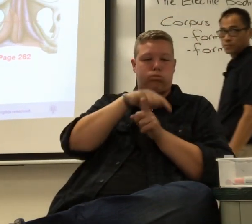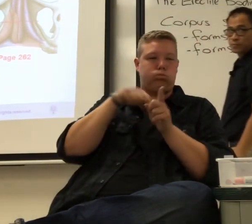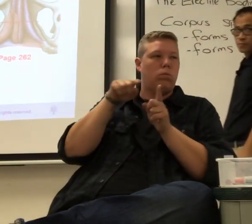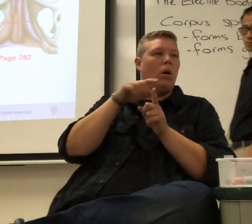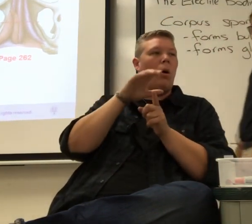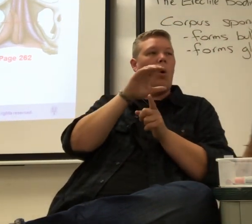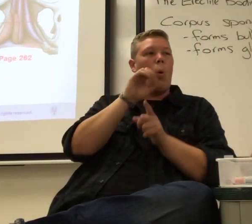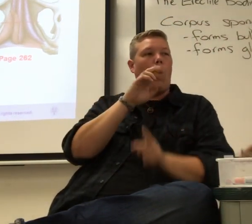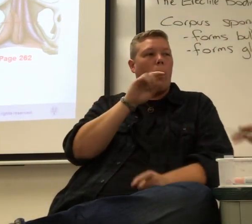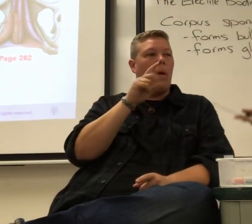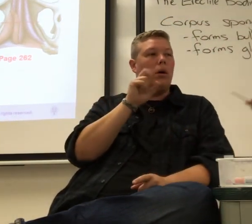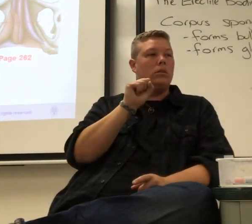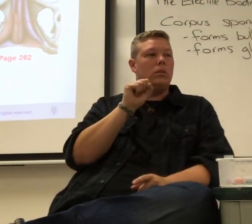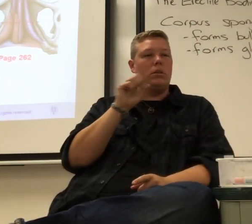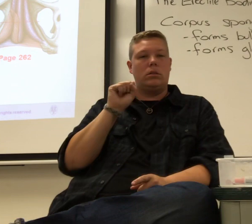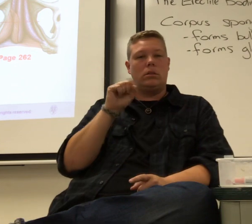tissue.